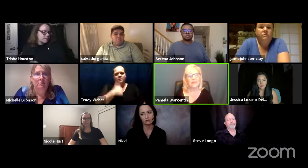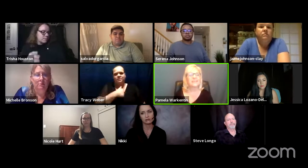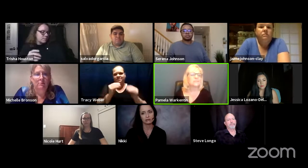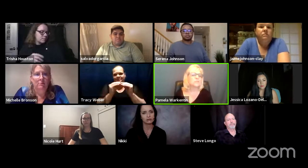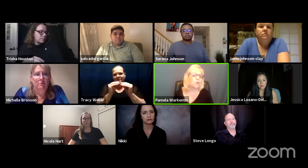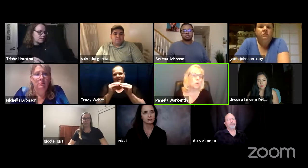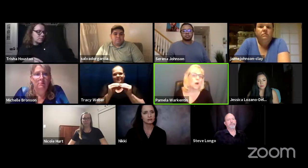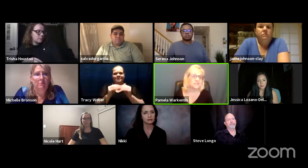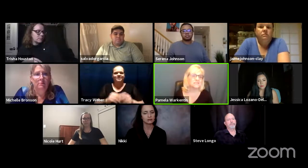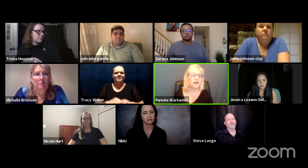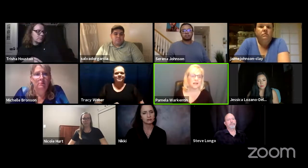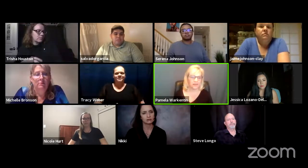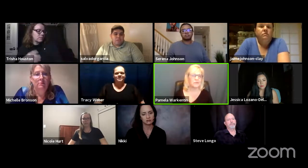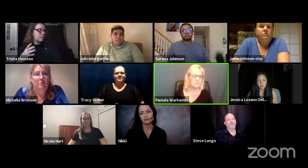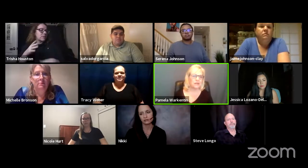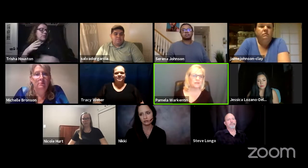and get to know us a little bit better.